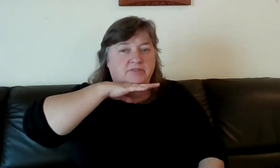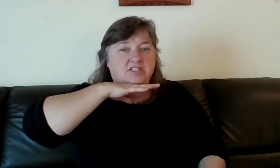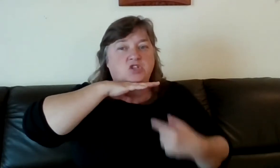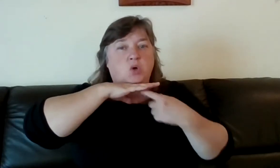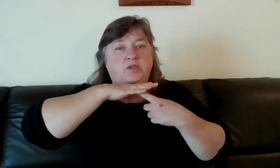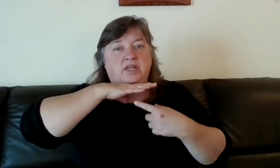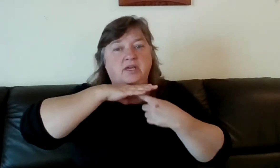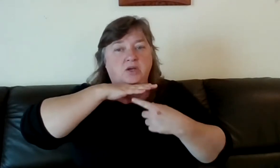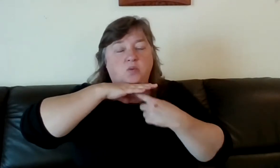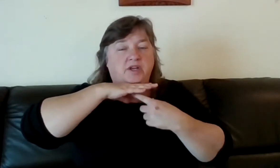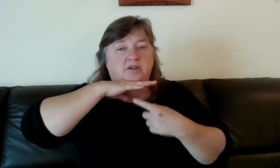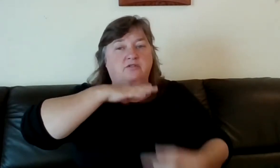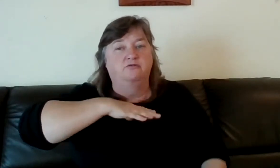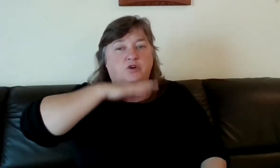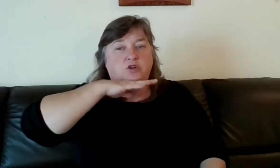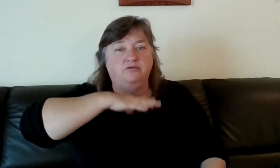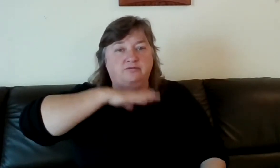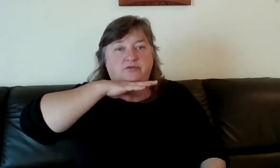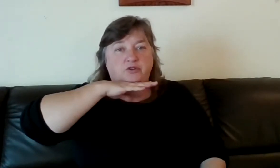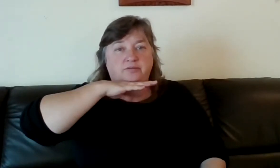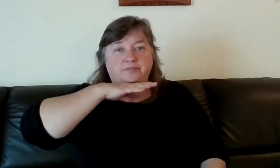This is only when you're full of food.